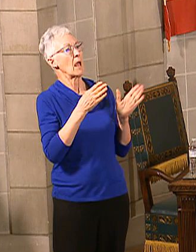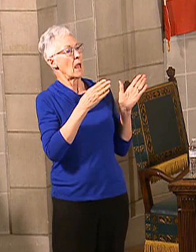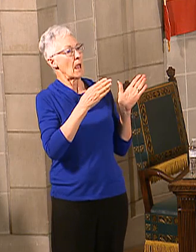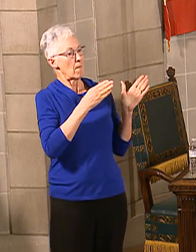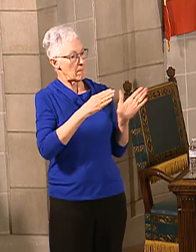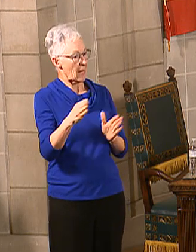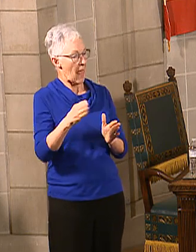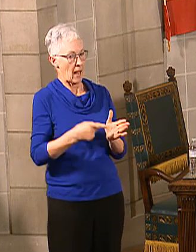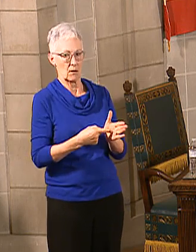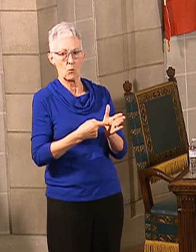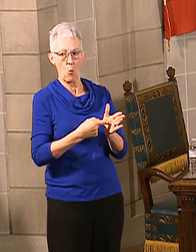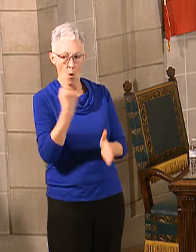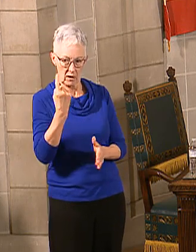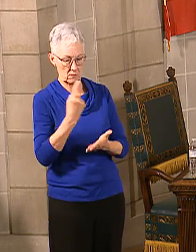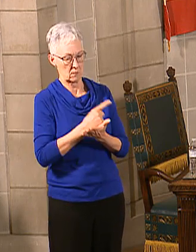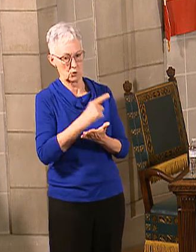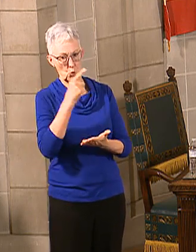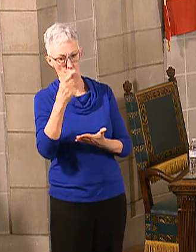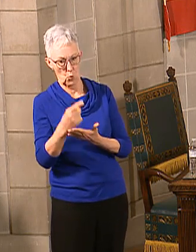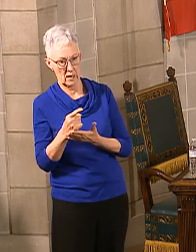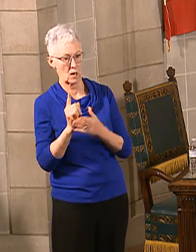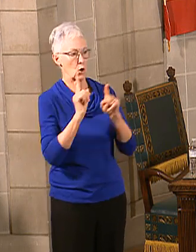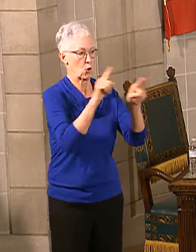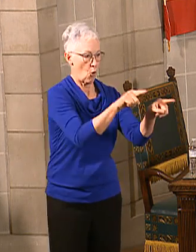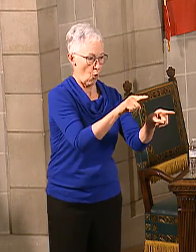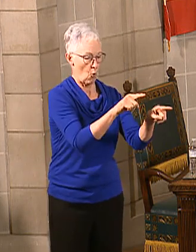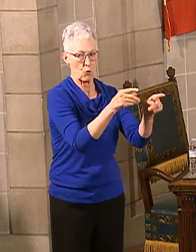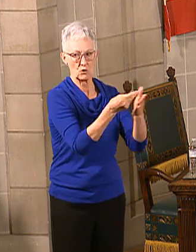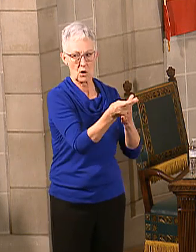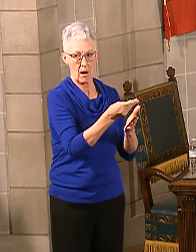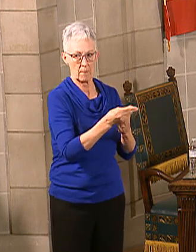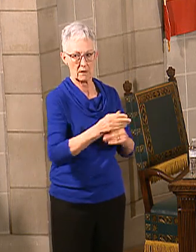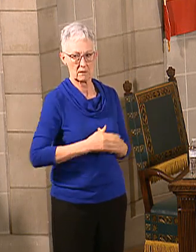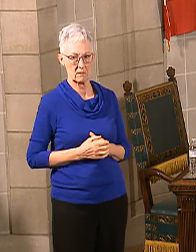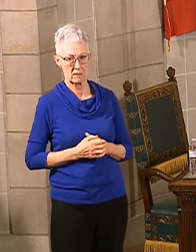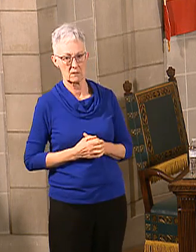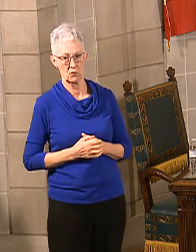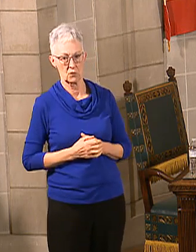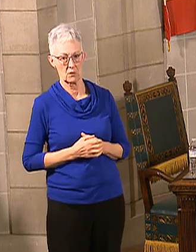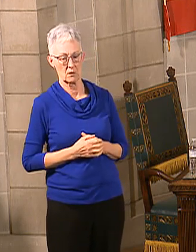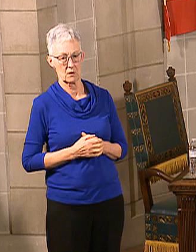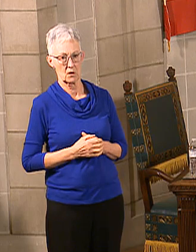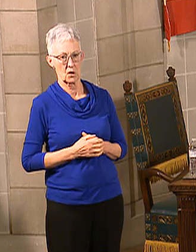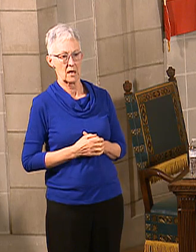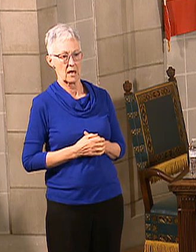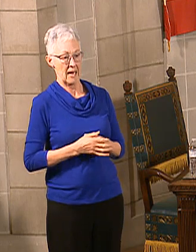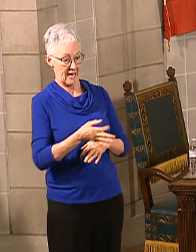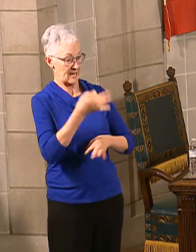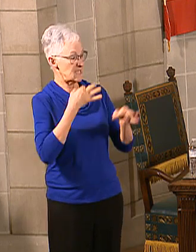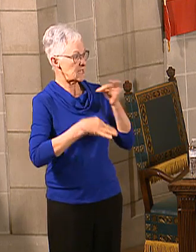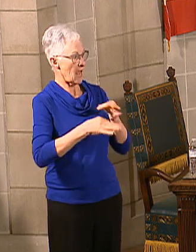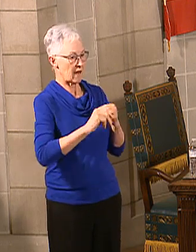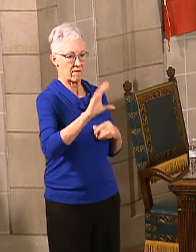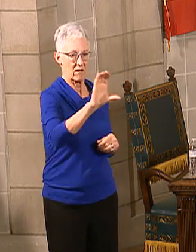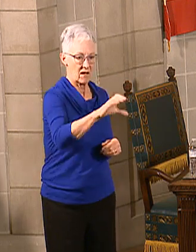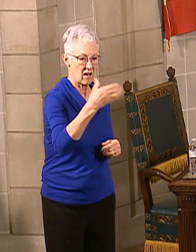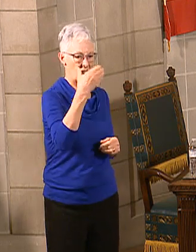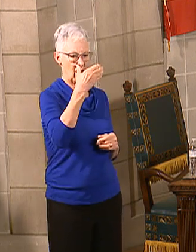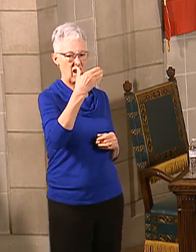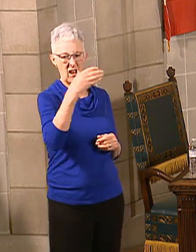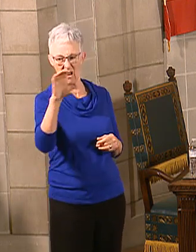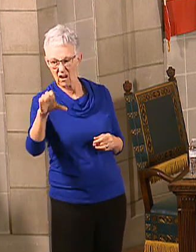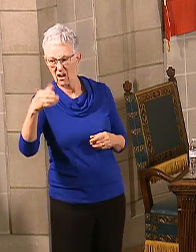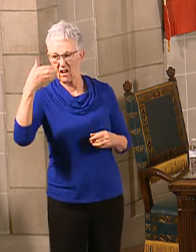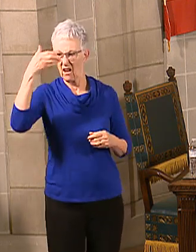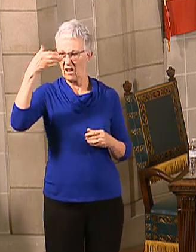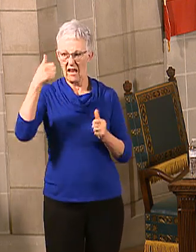Shop with your eyes. Don't touch all the products in the store. Touch only the products that you intend